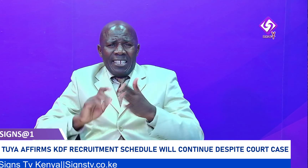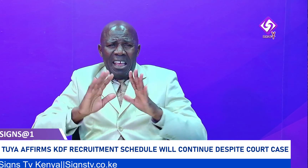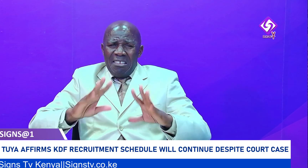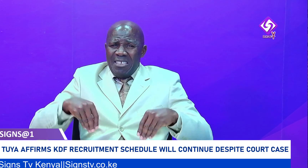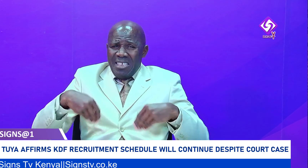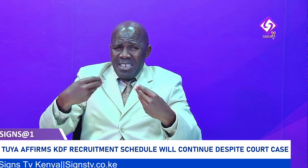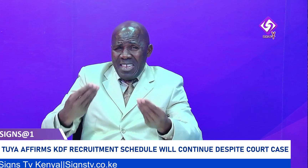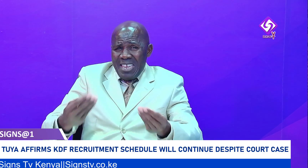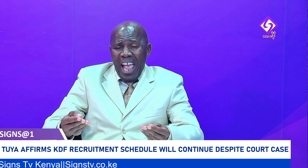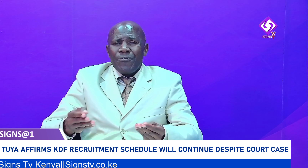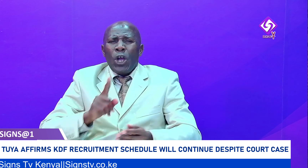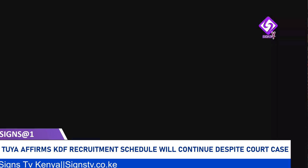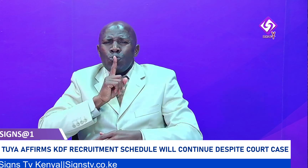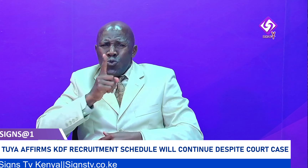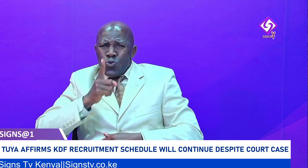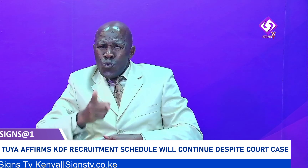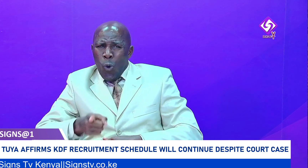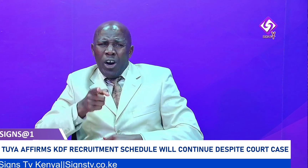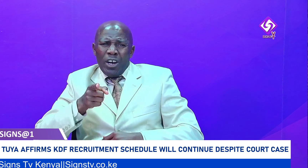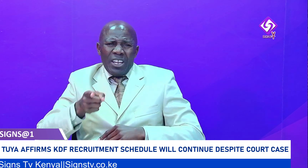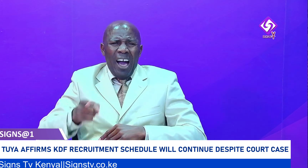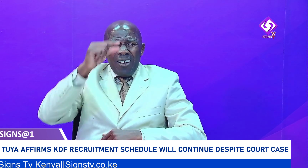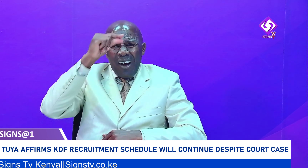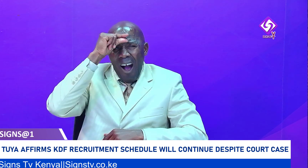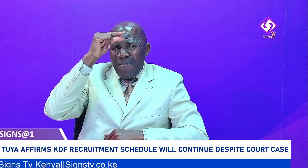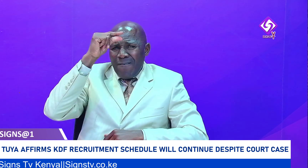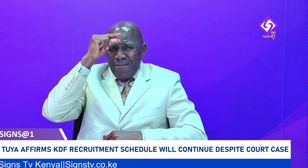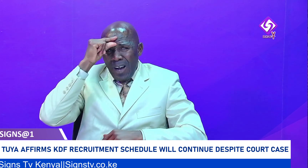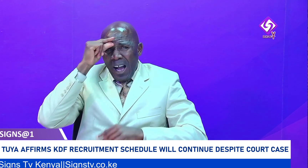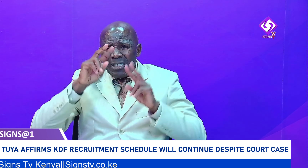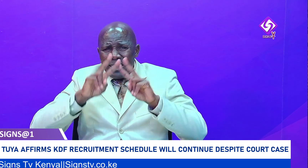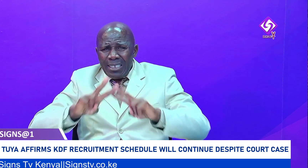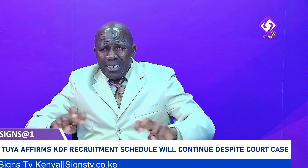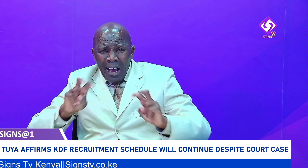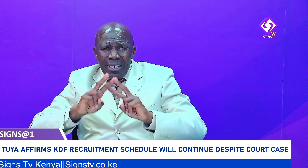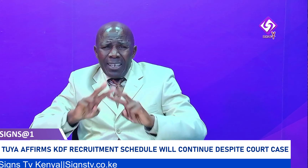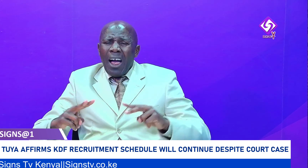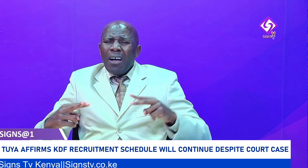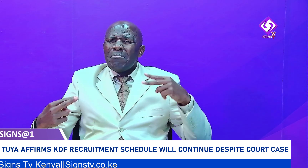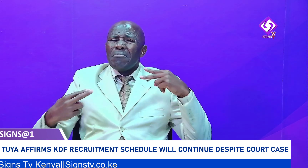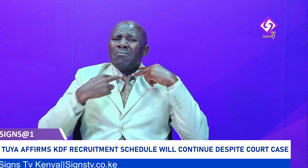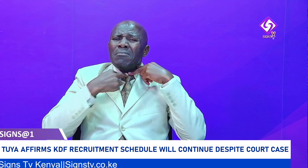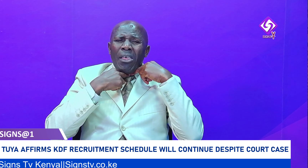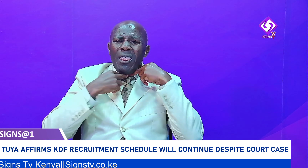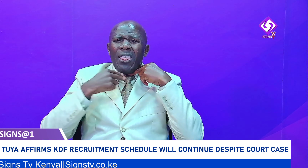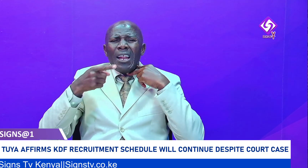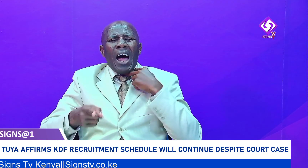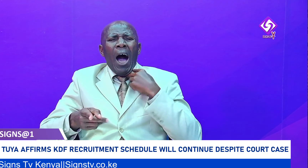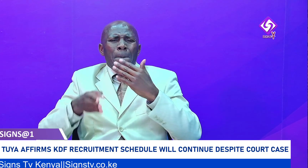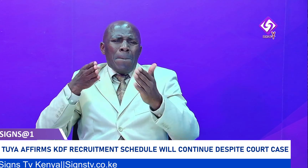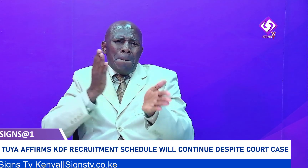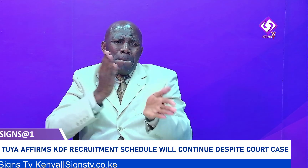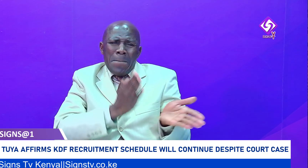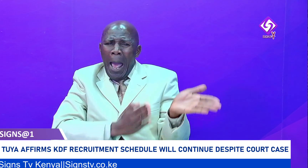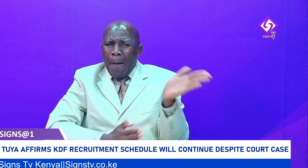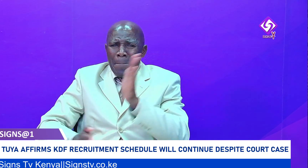The CS gave assurance that the government is determined to stick to the planned timeline for the